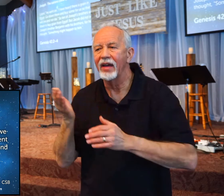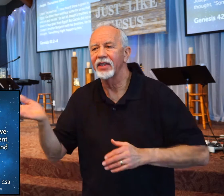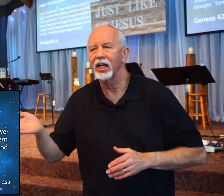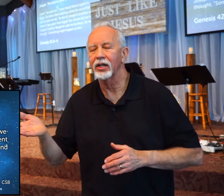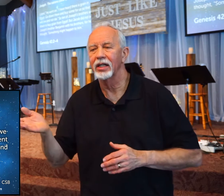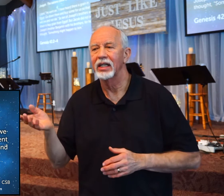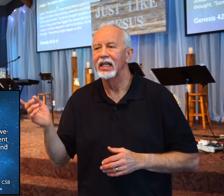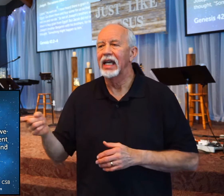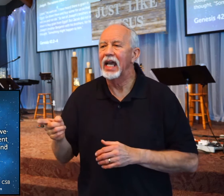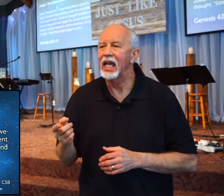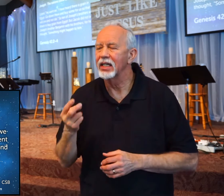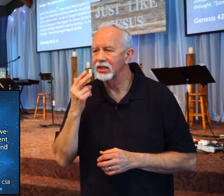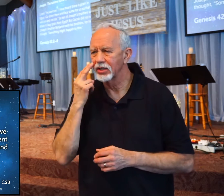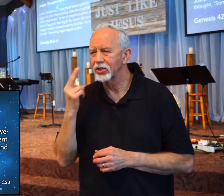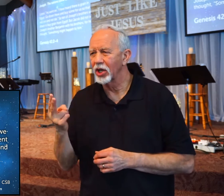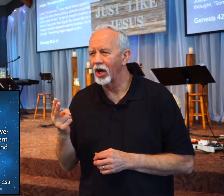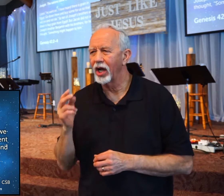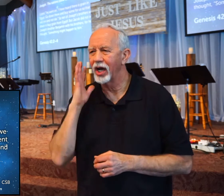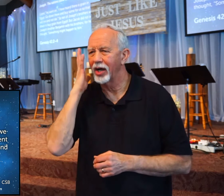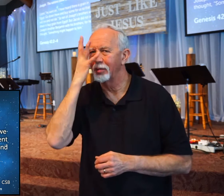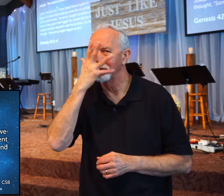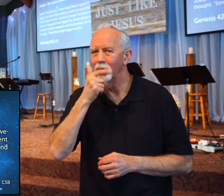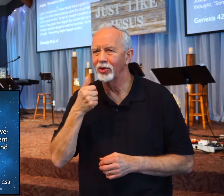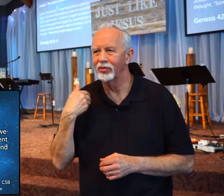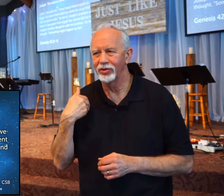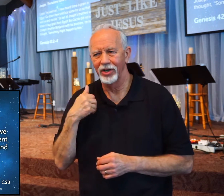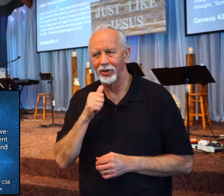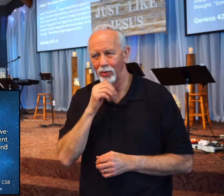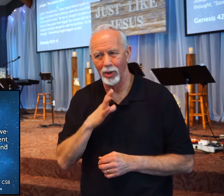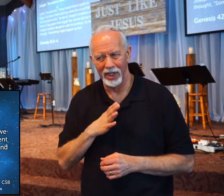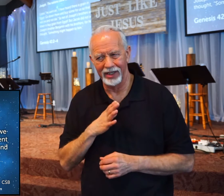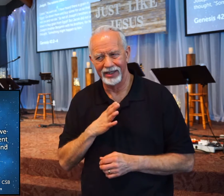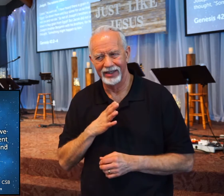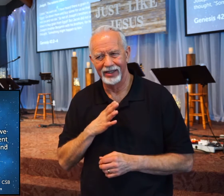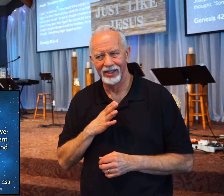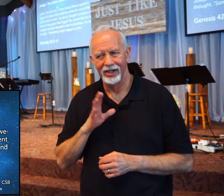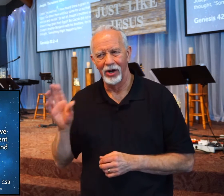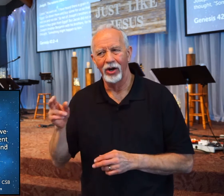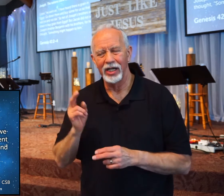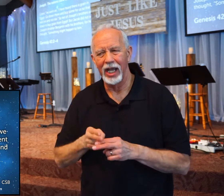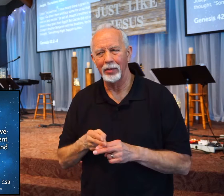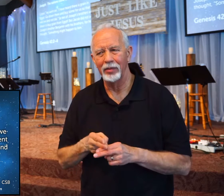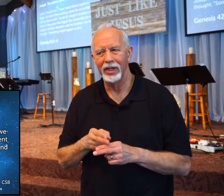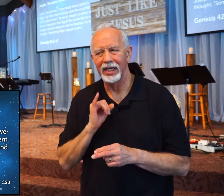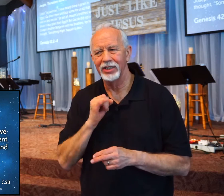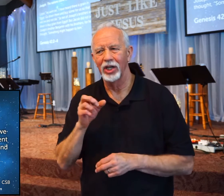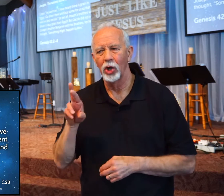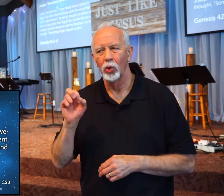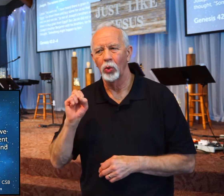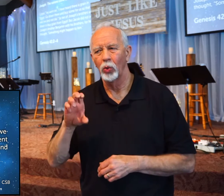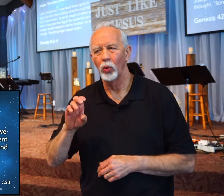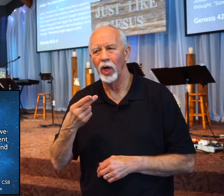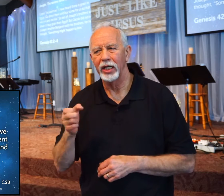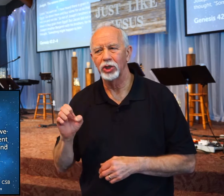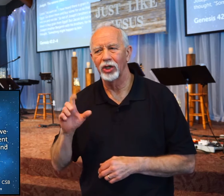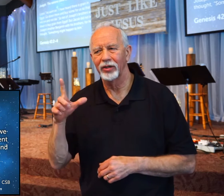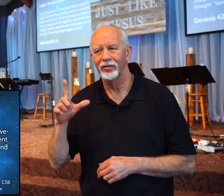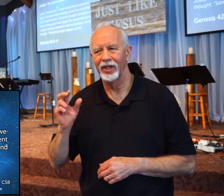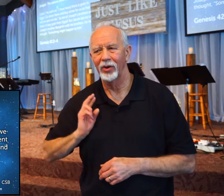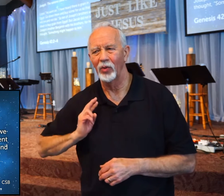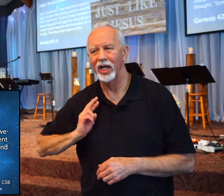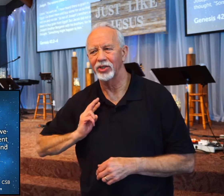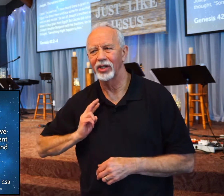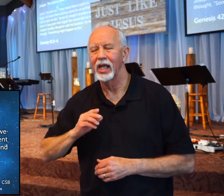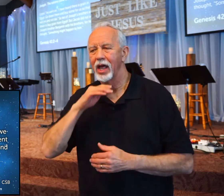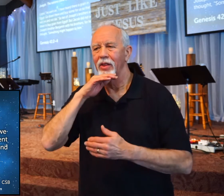he spotted a beautiful young woman. Her name was Rachel, and she was the daughter